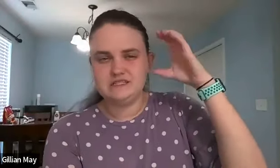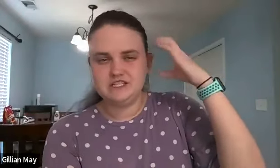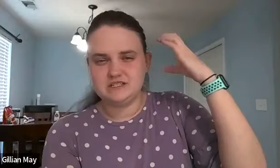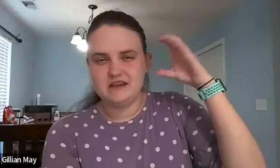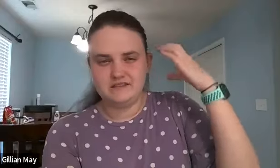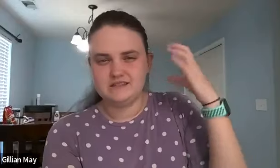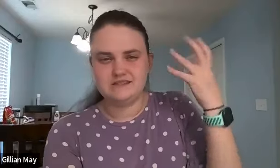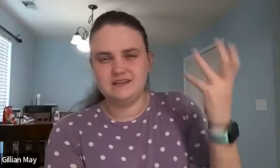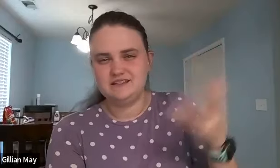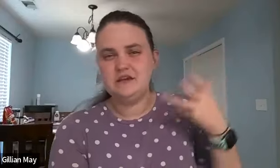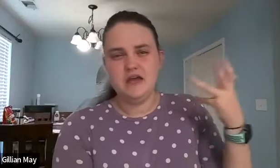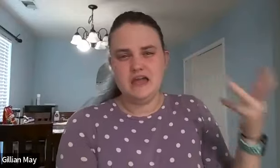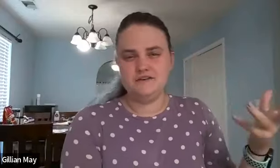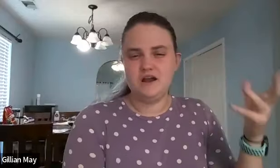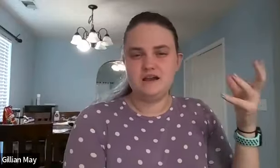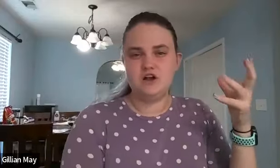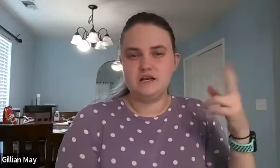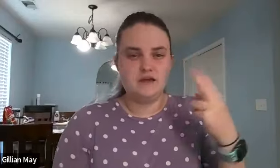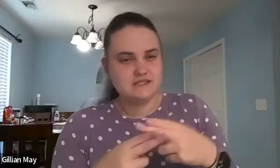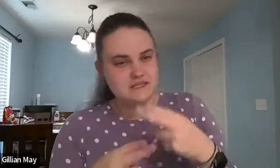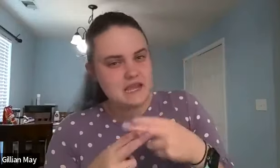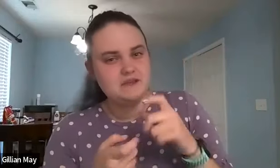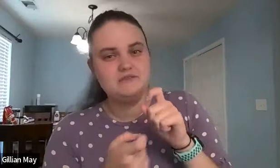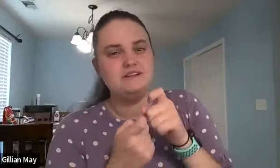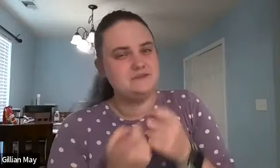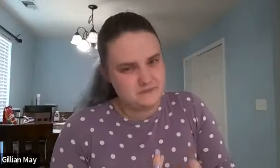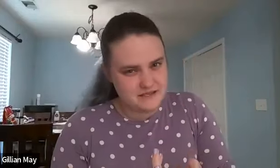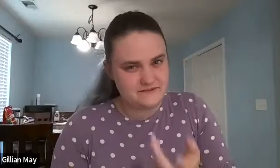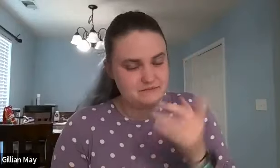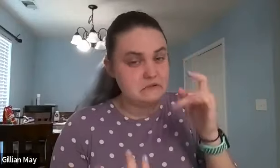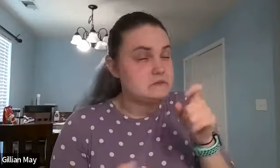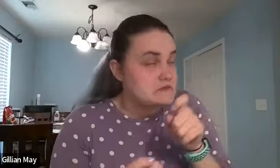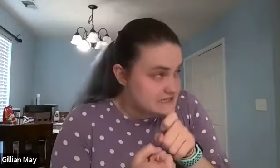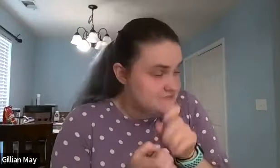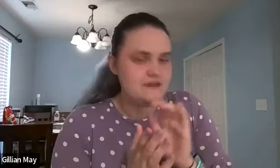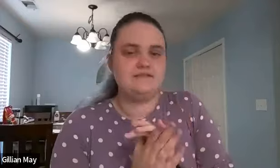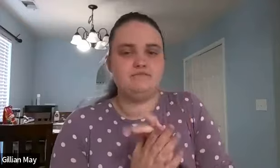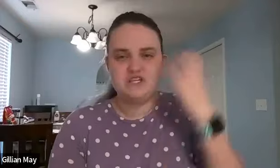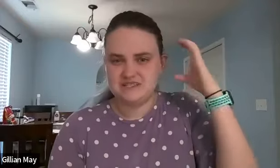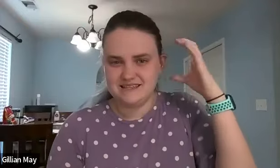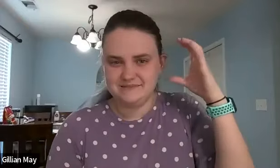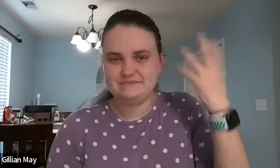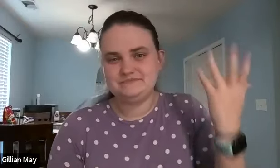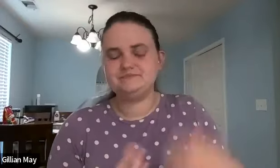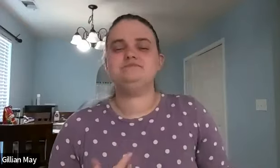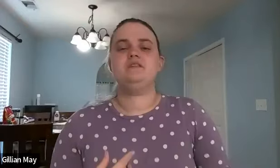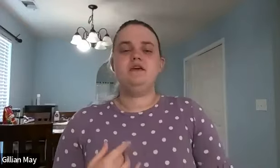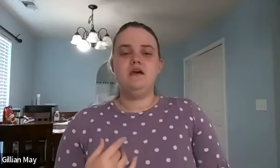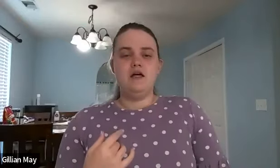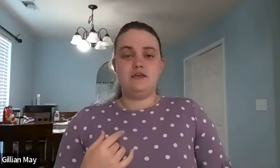see just kind of this, because if you're not talking about this name and getting really specific, it's just cousin. Then